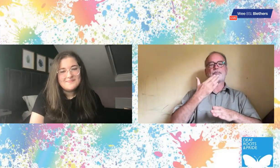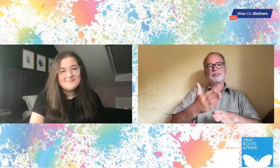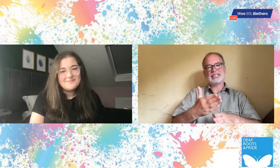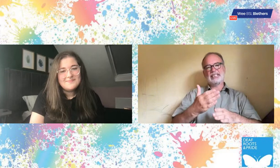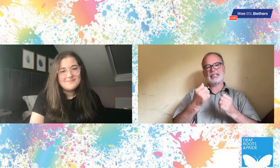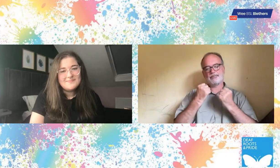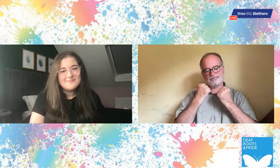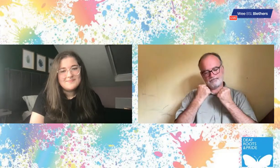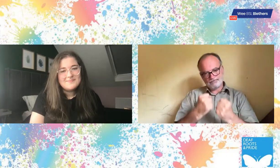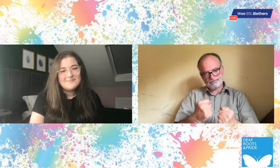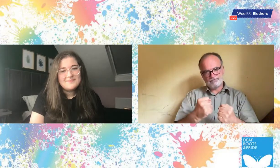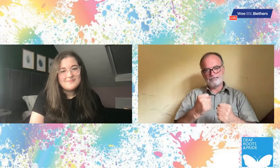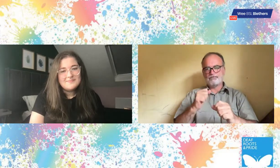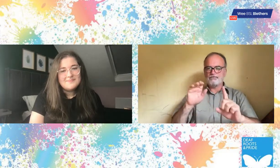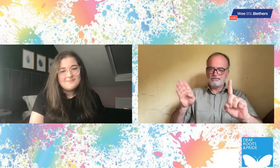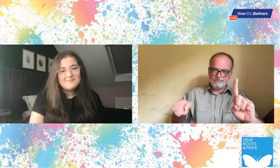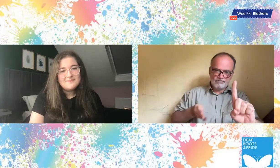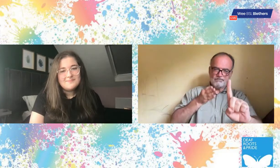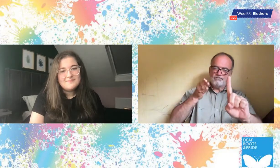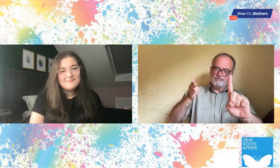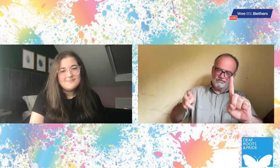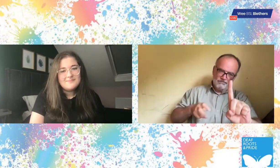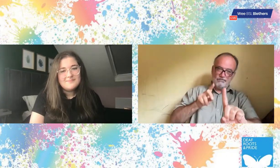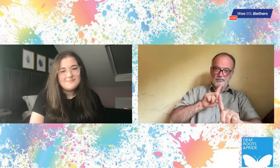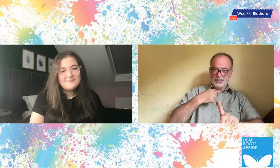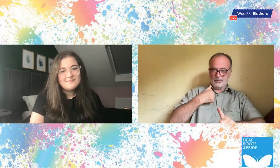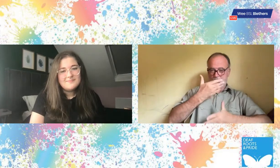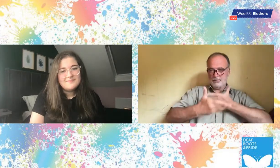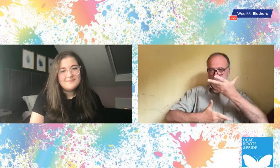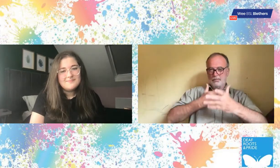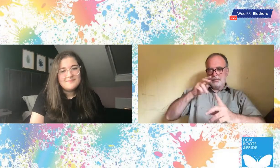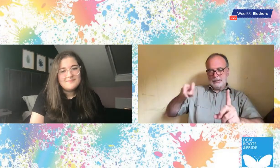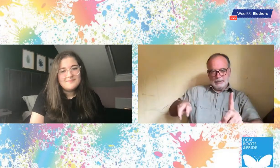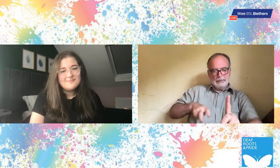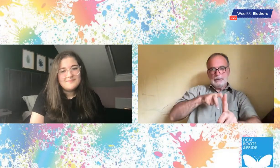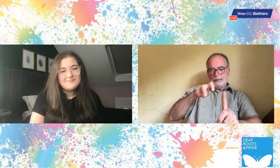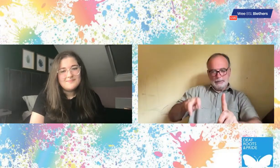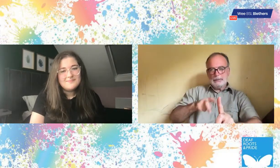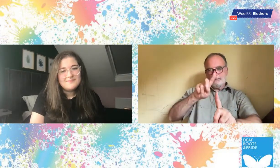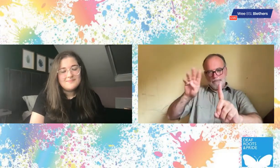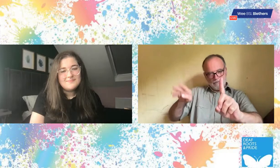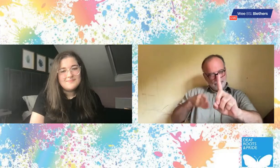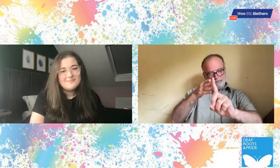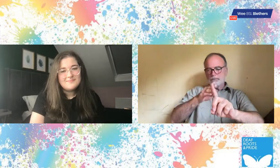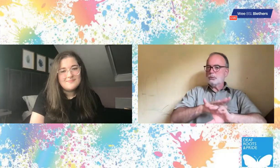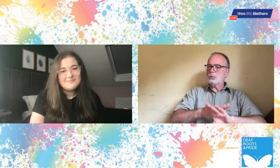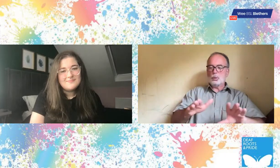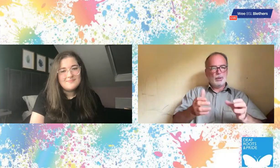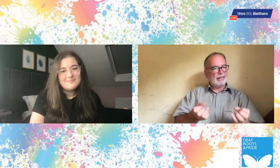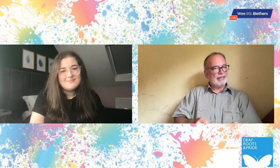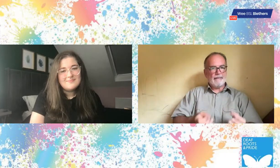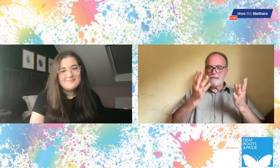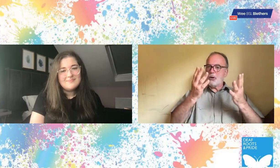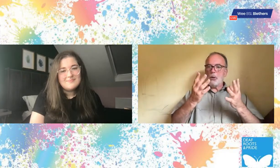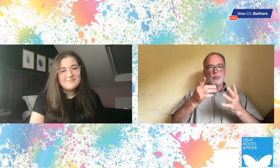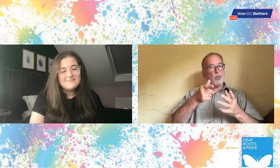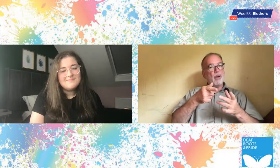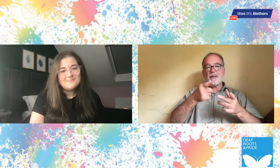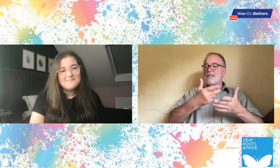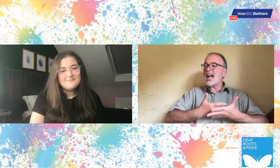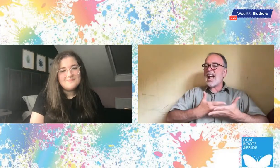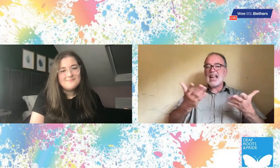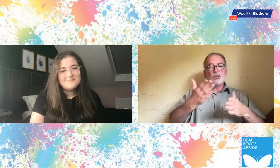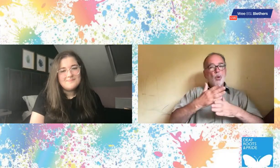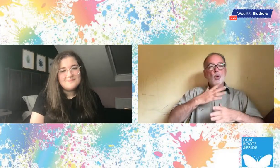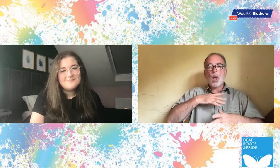dream, plan for your future, work towards it, stick to it, keep going, keep going,